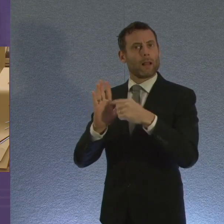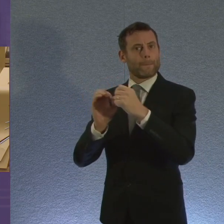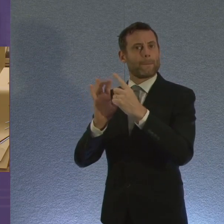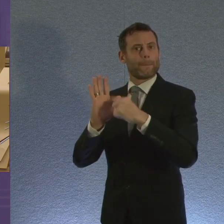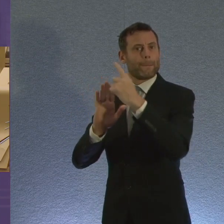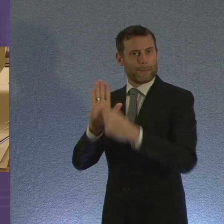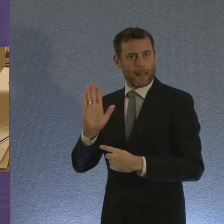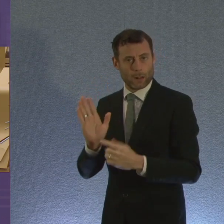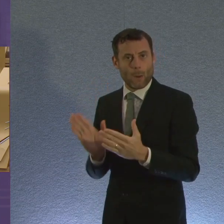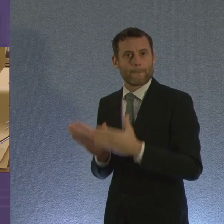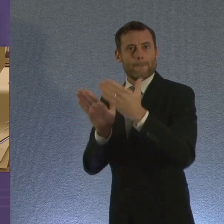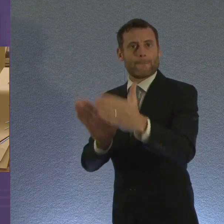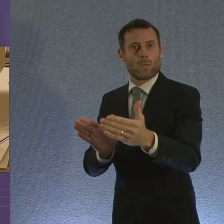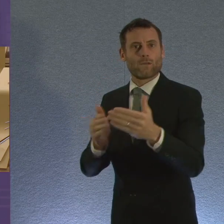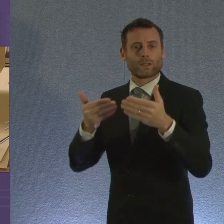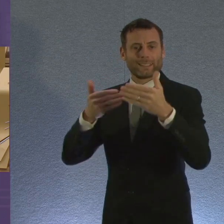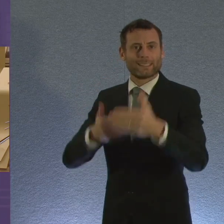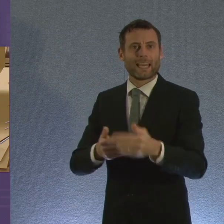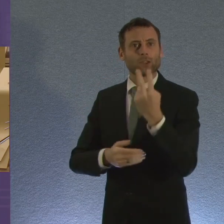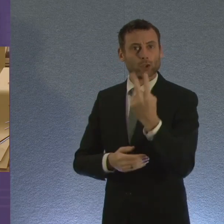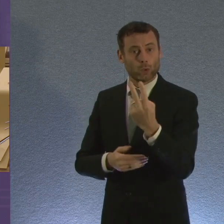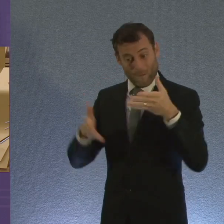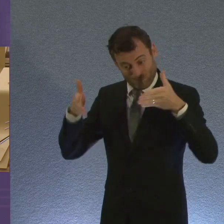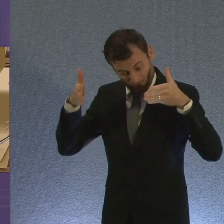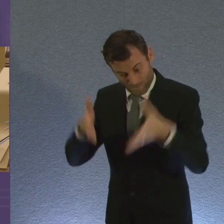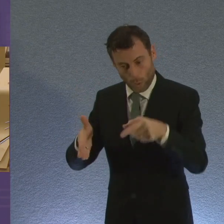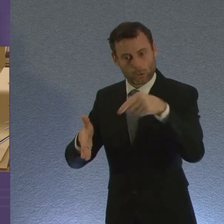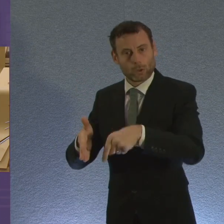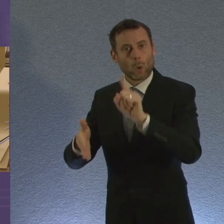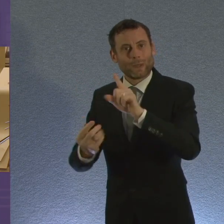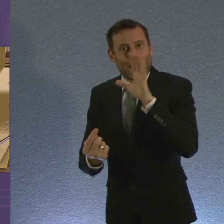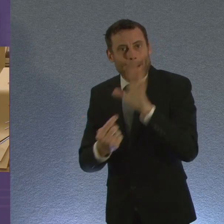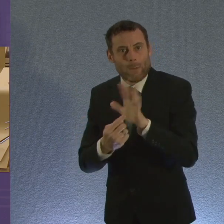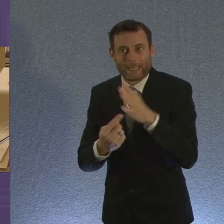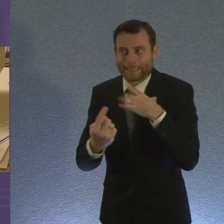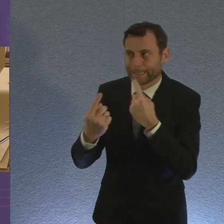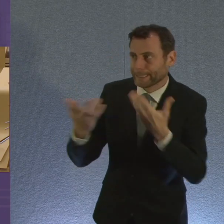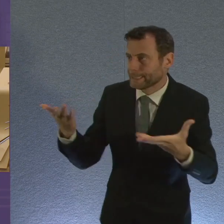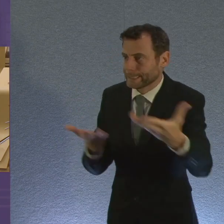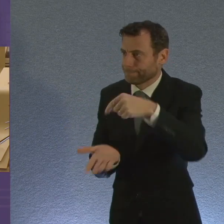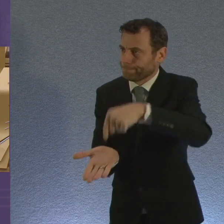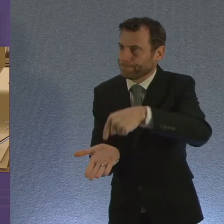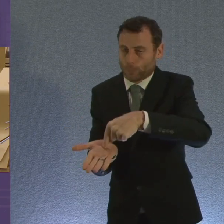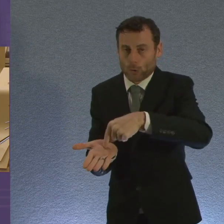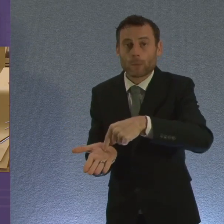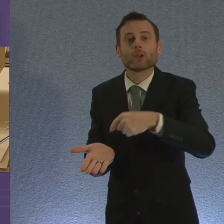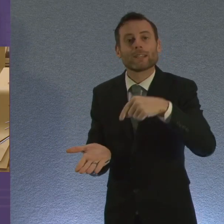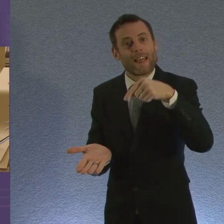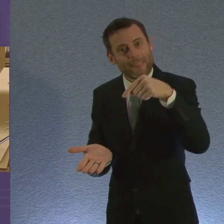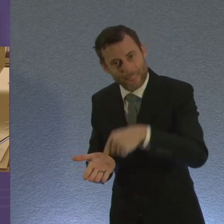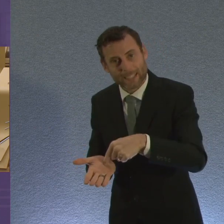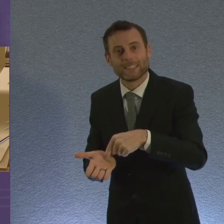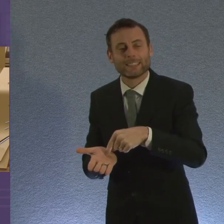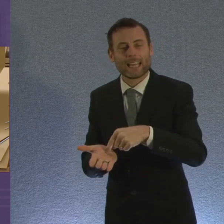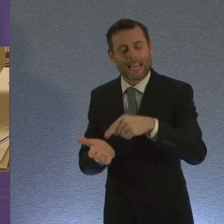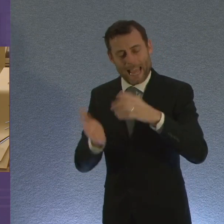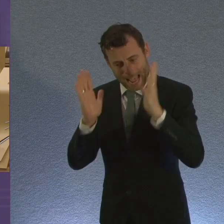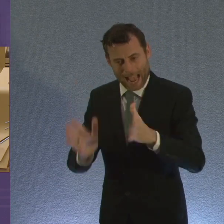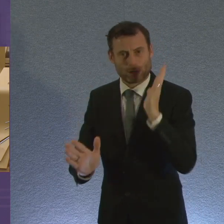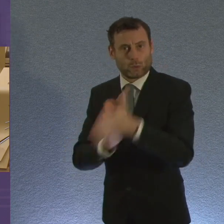focus on what is really important, and in that way we will get this bill through, because it will, and I want to make this point finally, because it will. It's designed to, it has